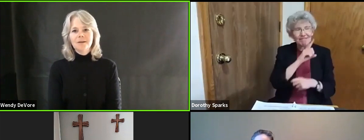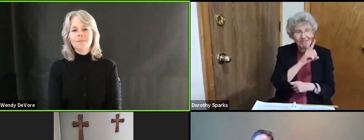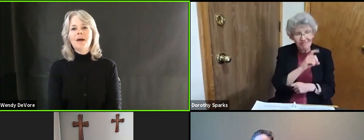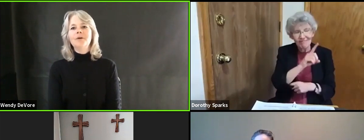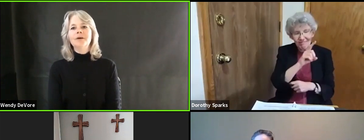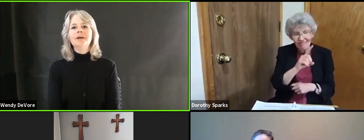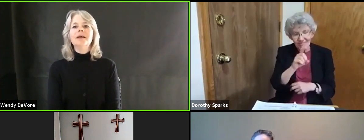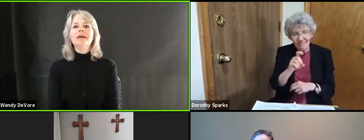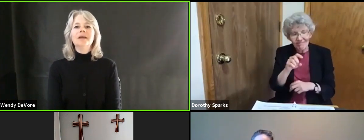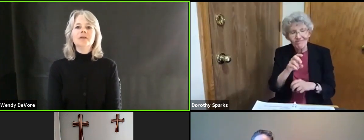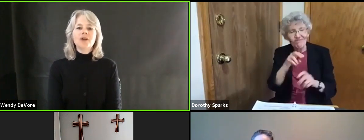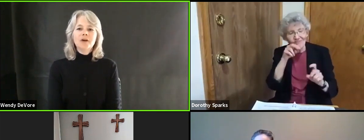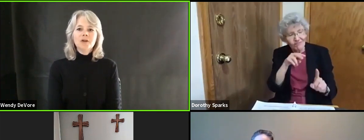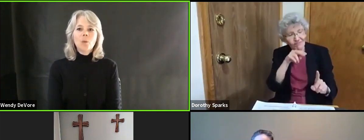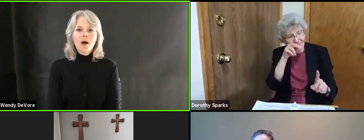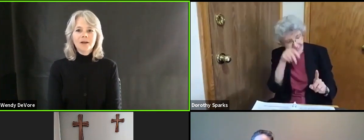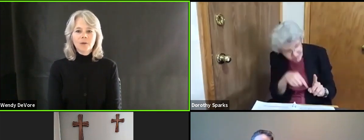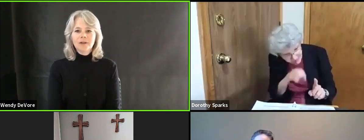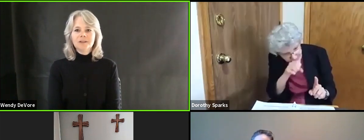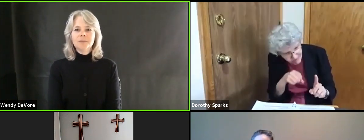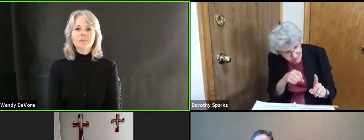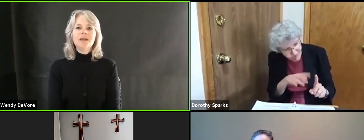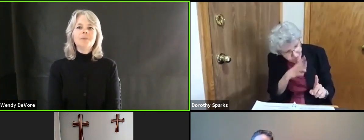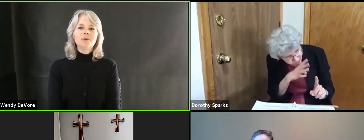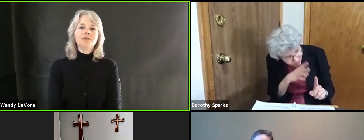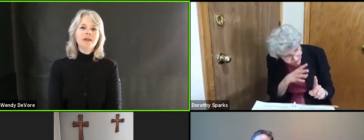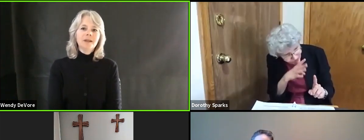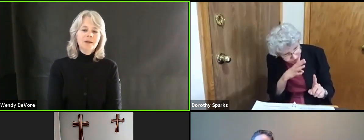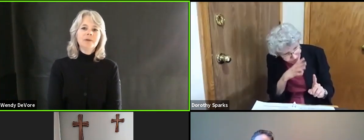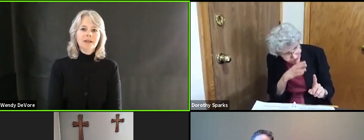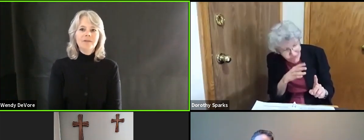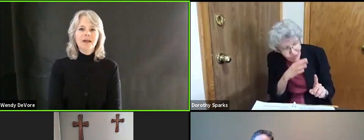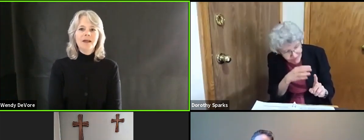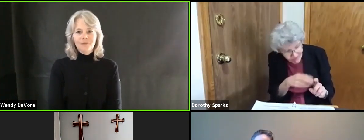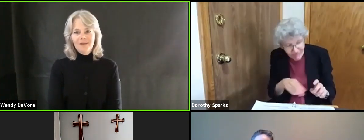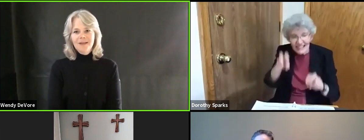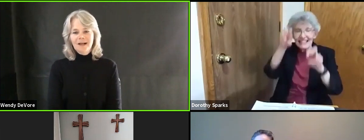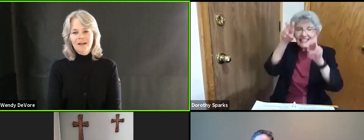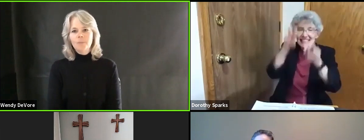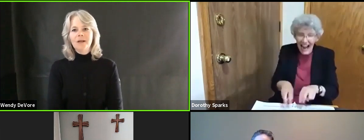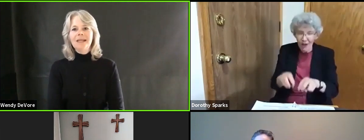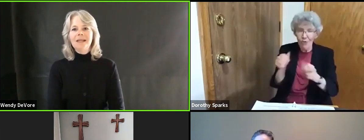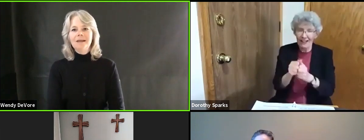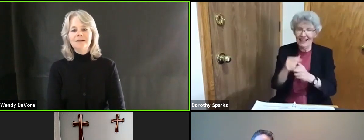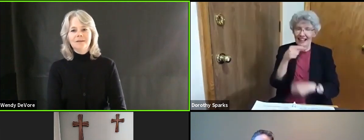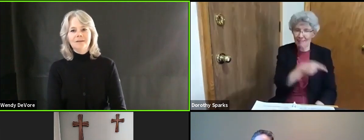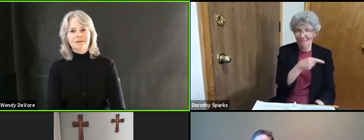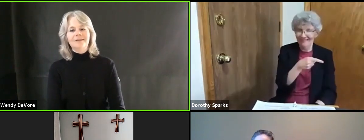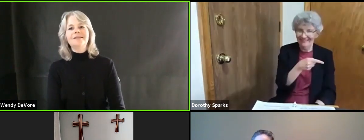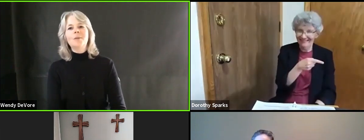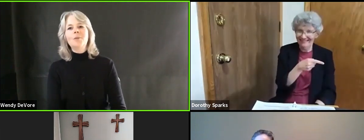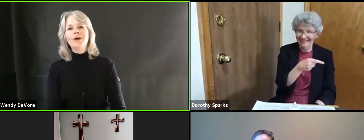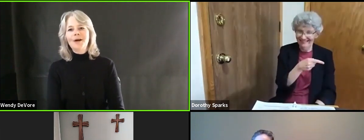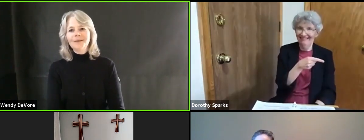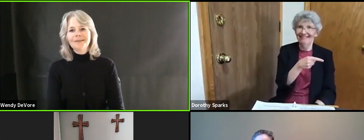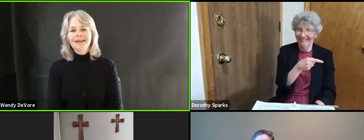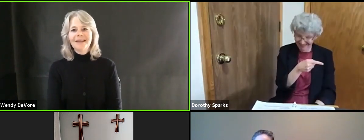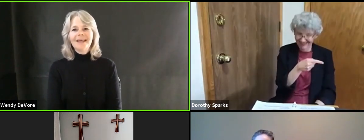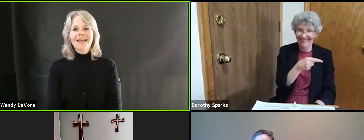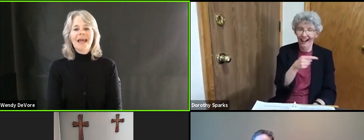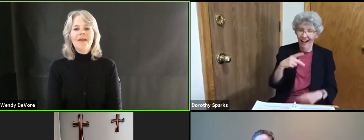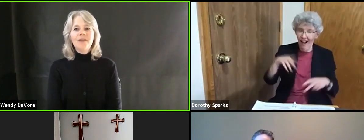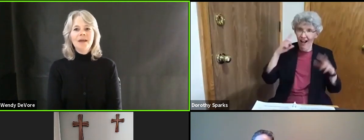congregation member started to walk towards him, and people were feeling relieved that he'd finally tell him what he needed to sit somewhere